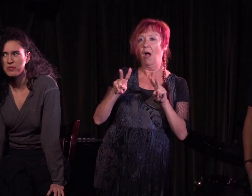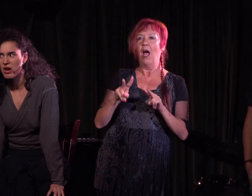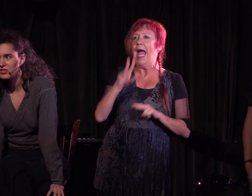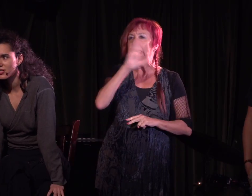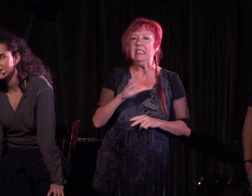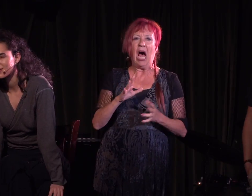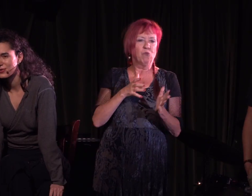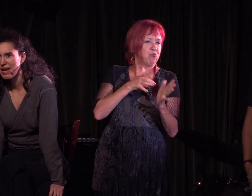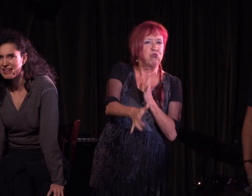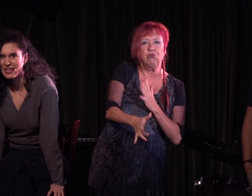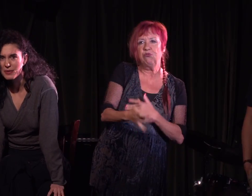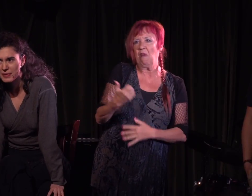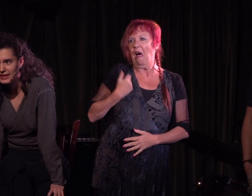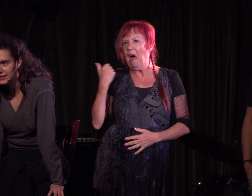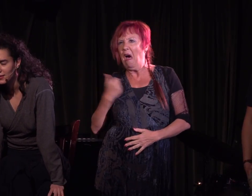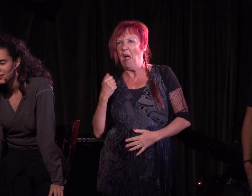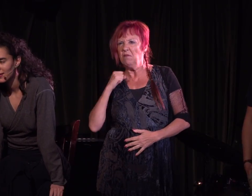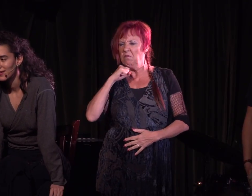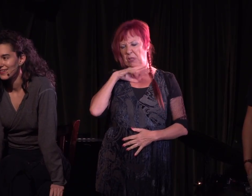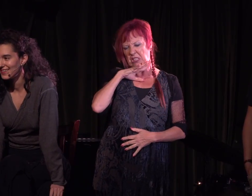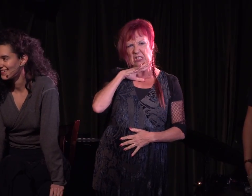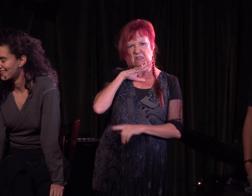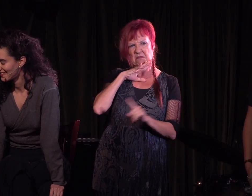or obnoxious or act like a pig.